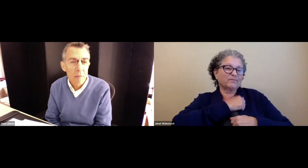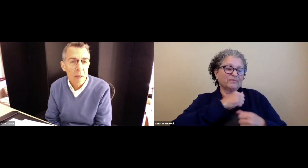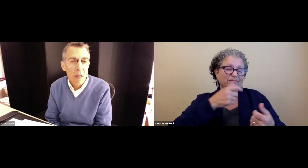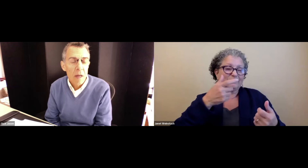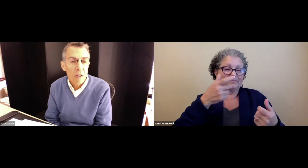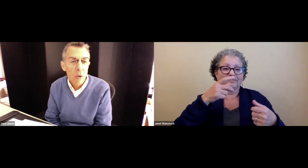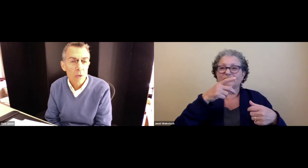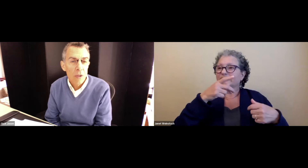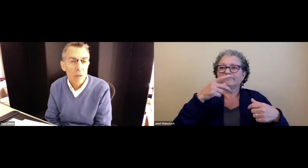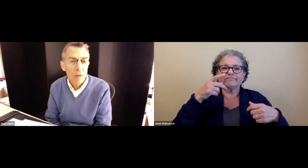a soldier